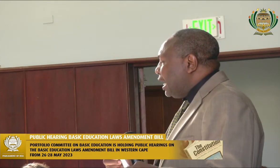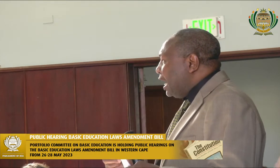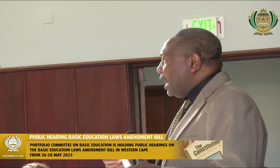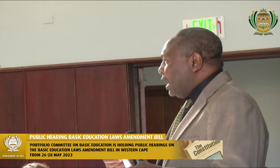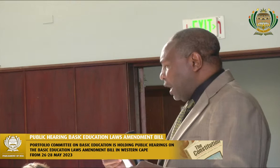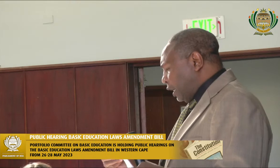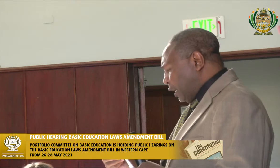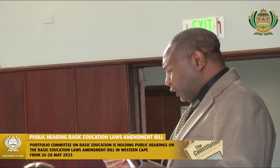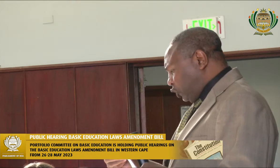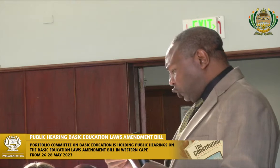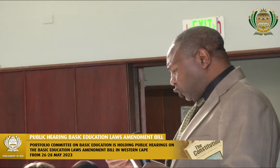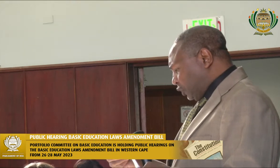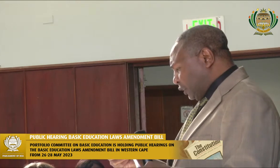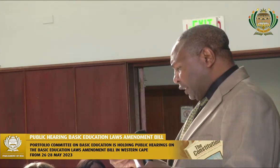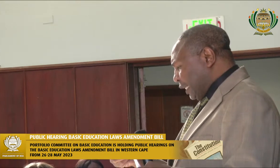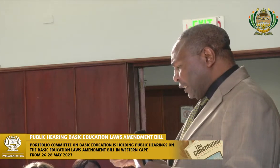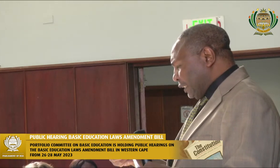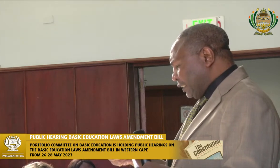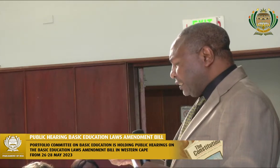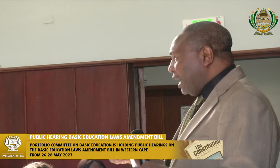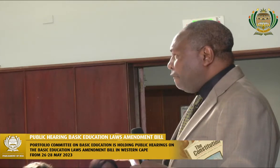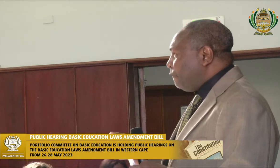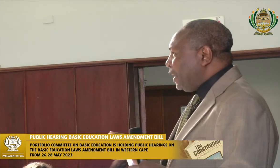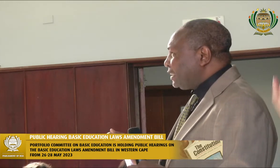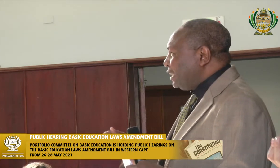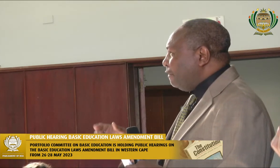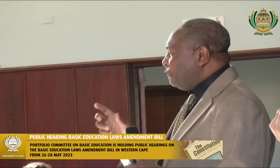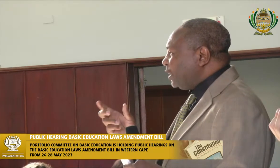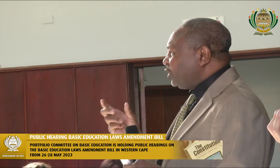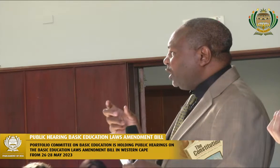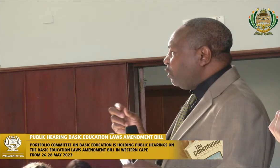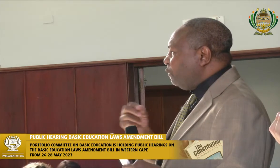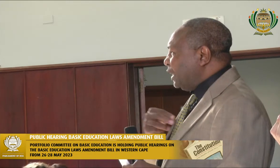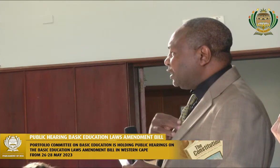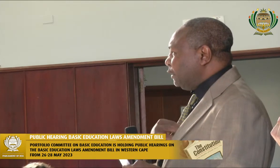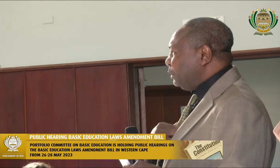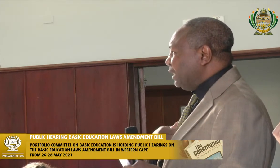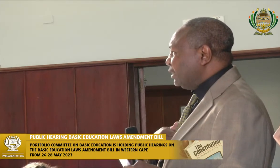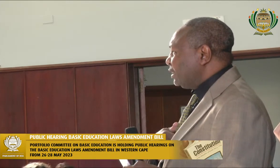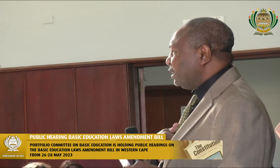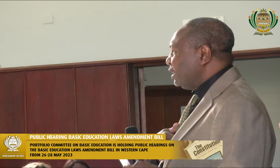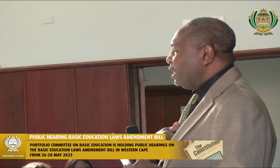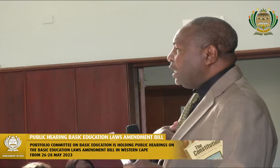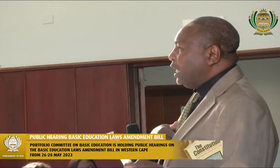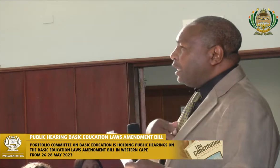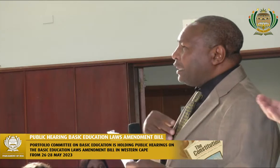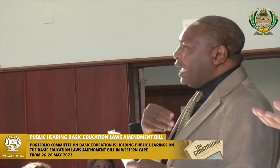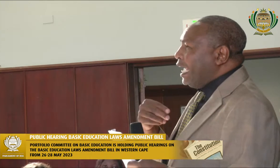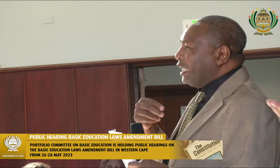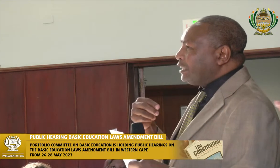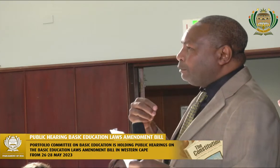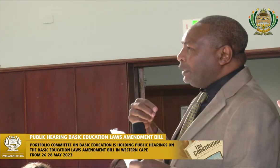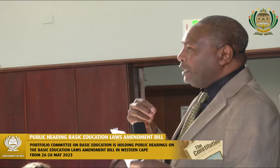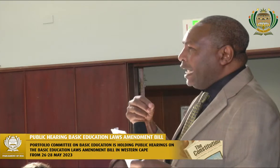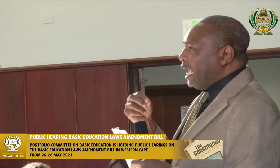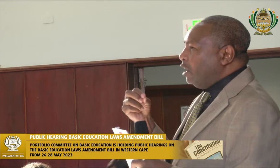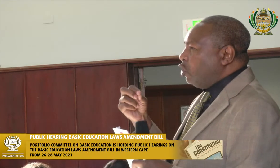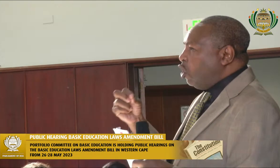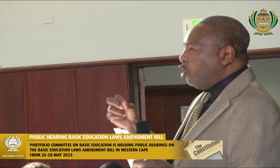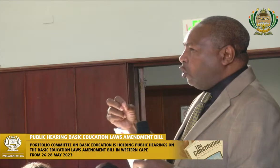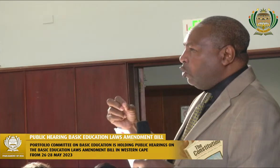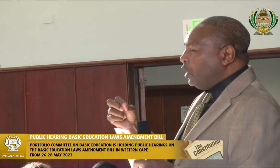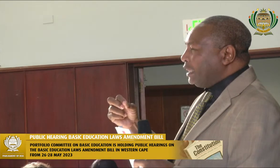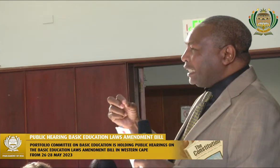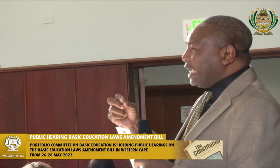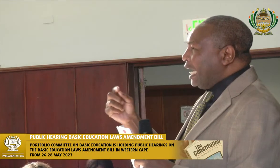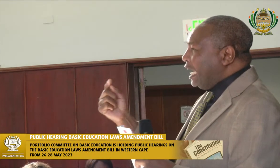Act are issues that affect the functioning of SGBs. There has been a